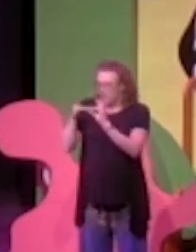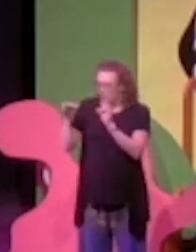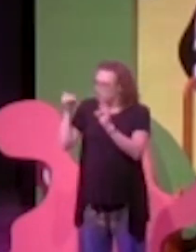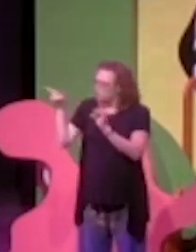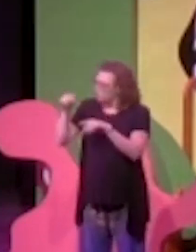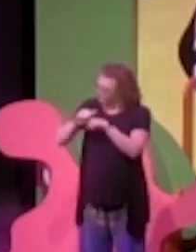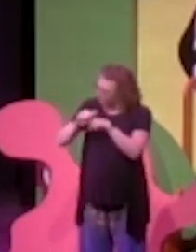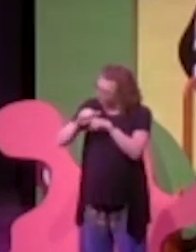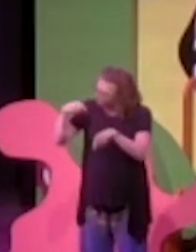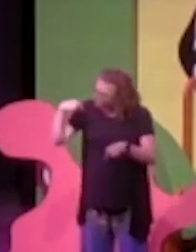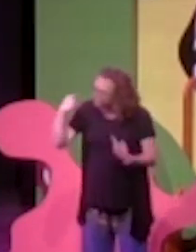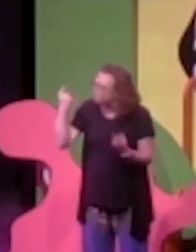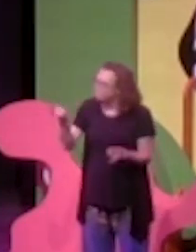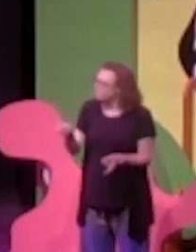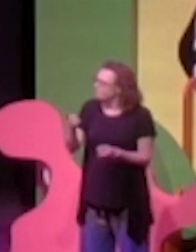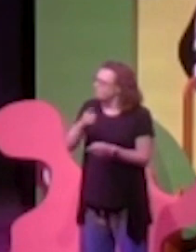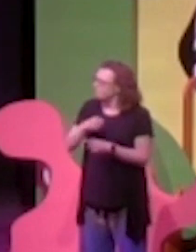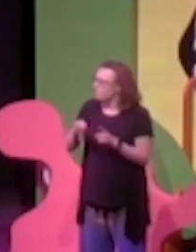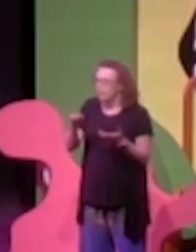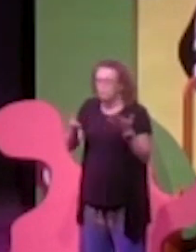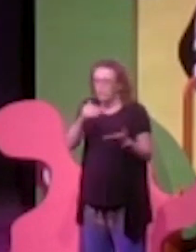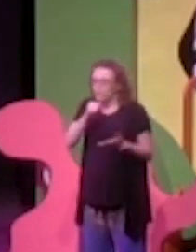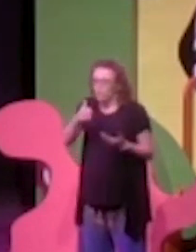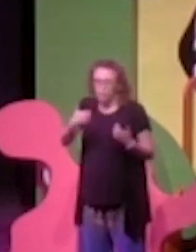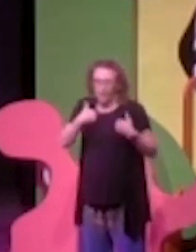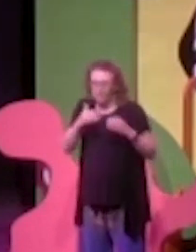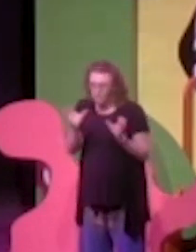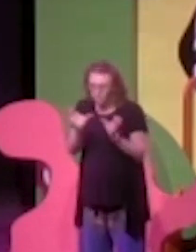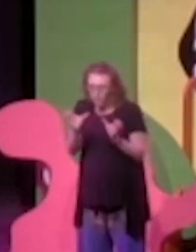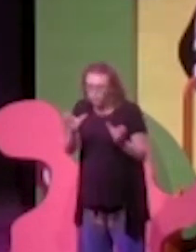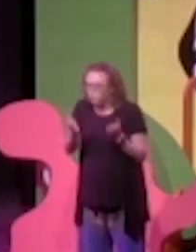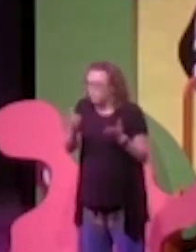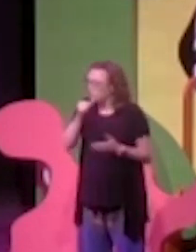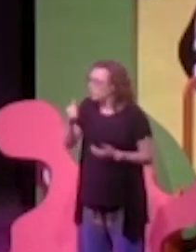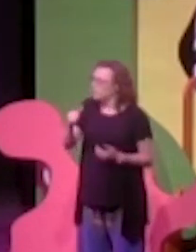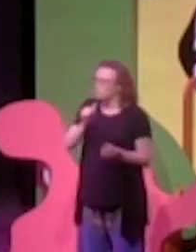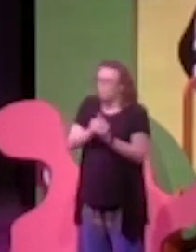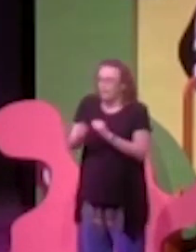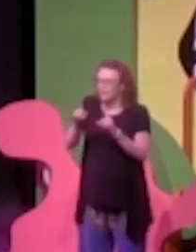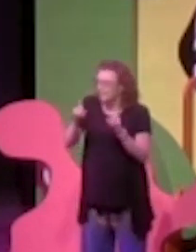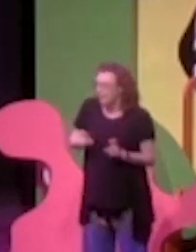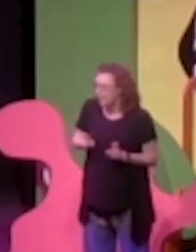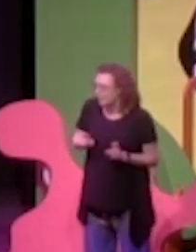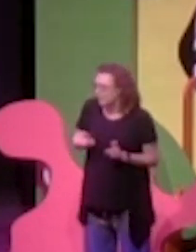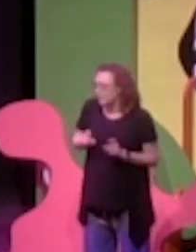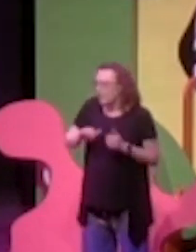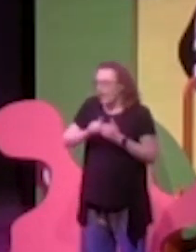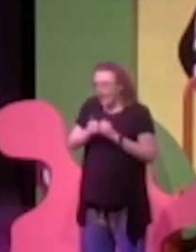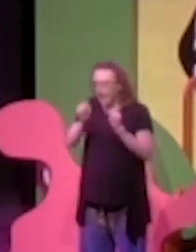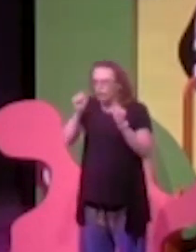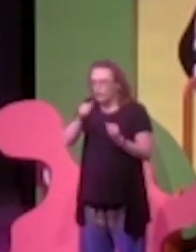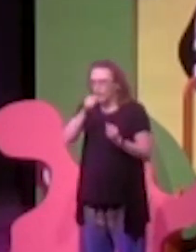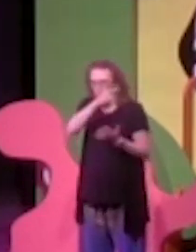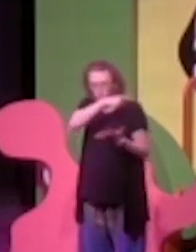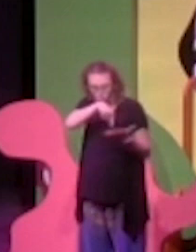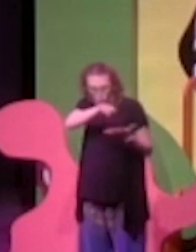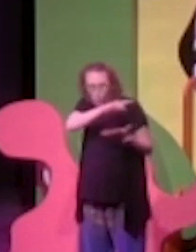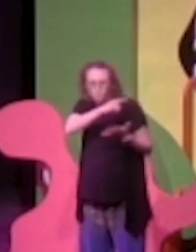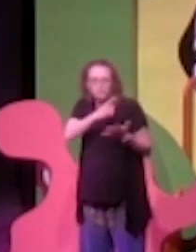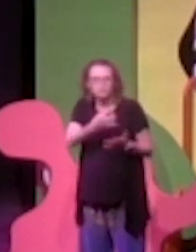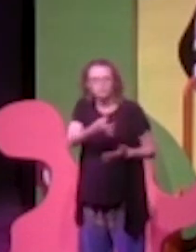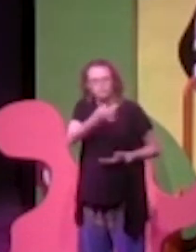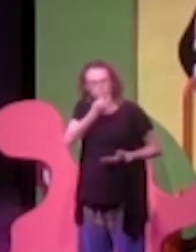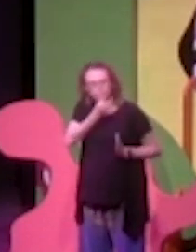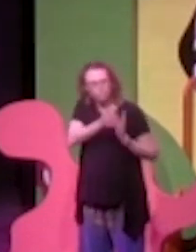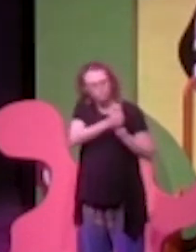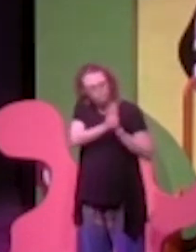but how do we make sure that you're one of those artists and people teaching our communities? You know, how do we make